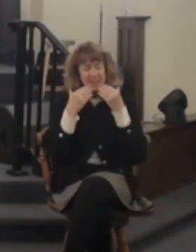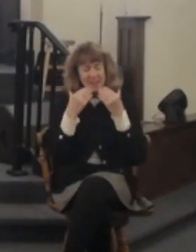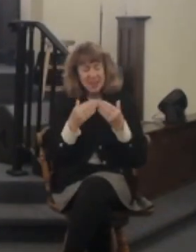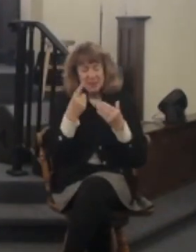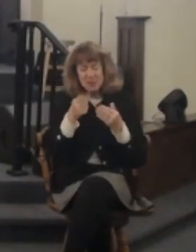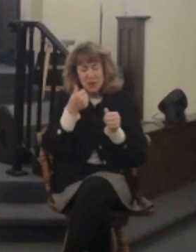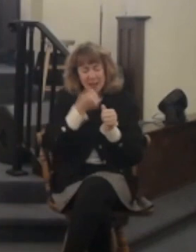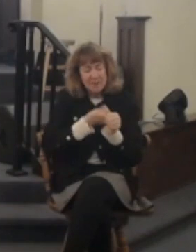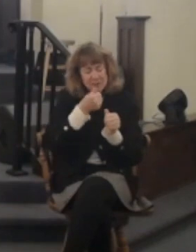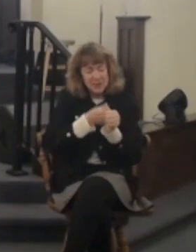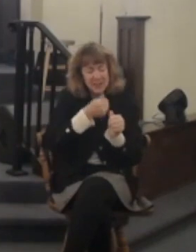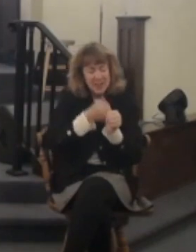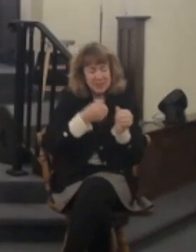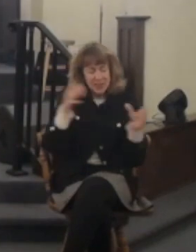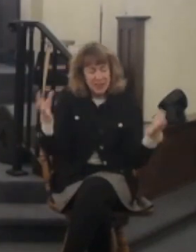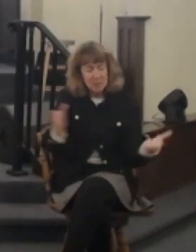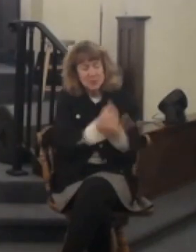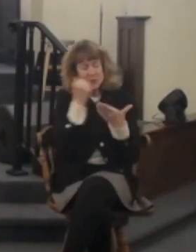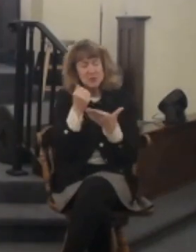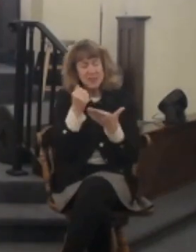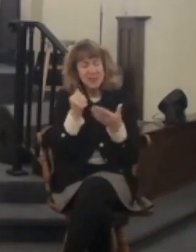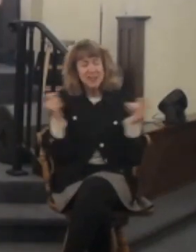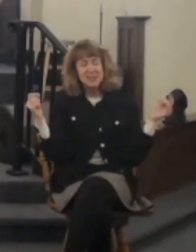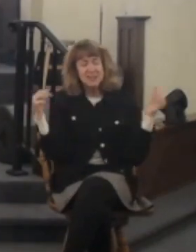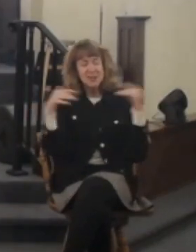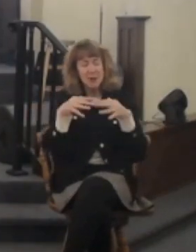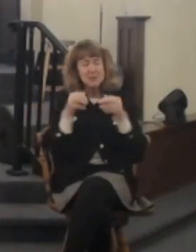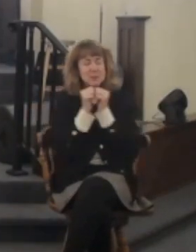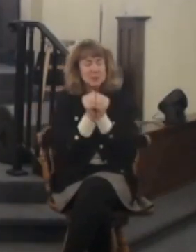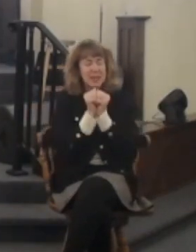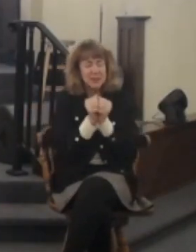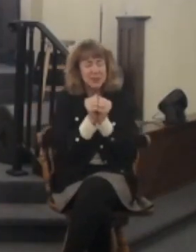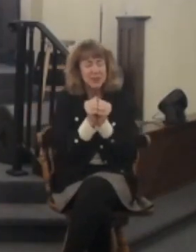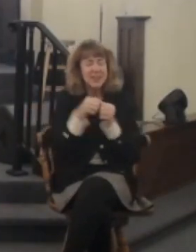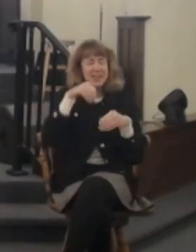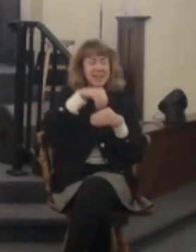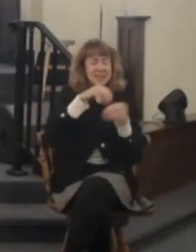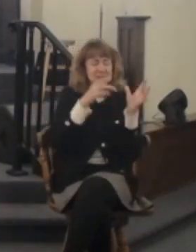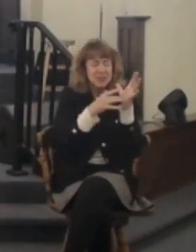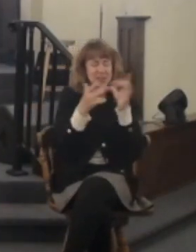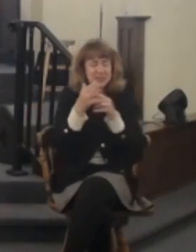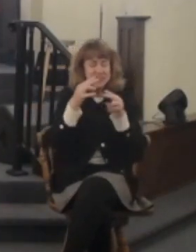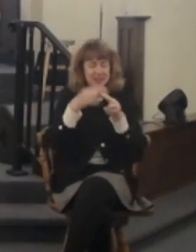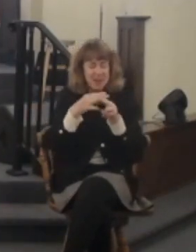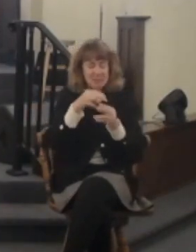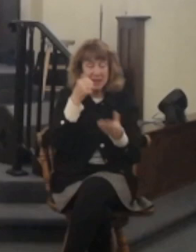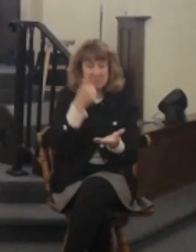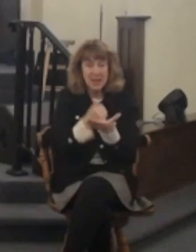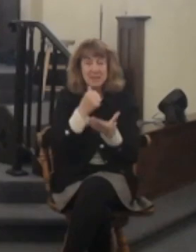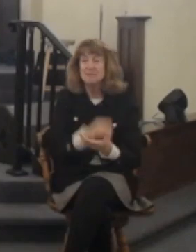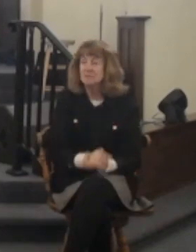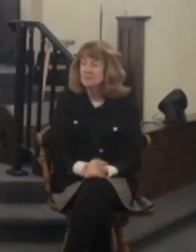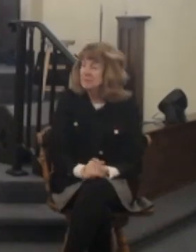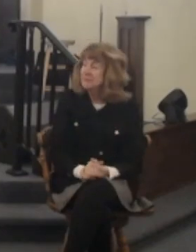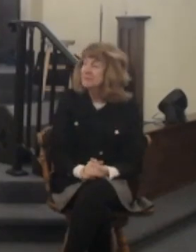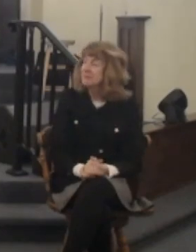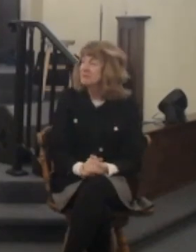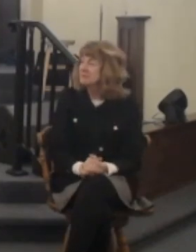every opportunity to come together in your name, and we pray all these things in Jesus' name. Amen.